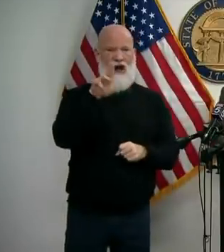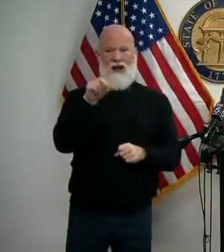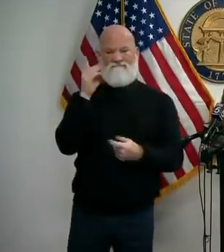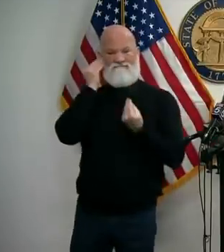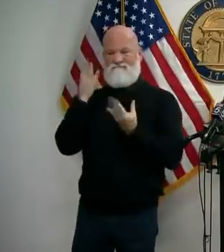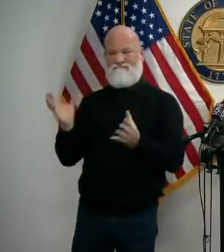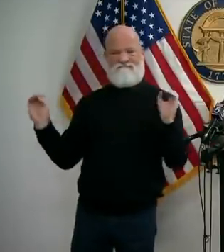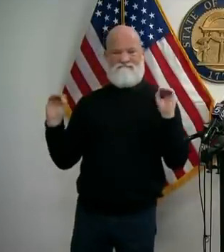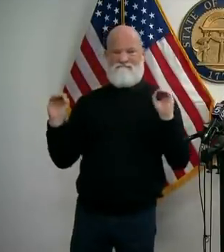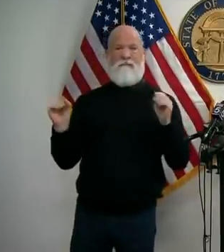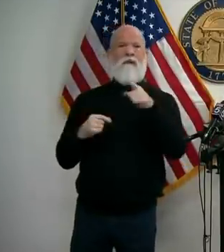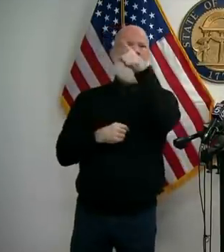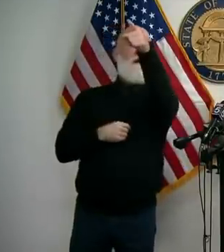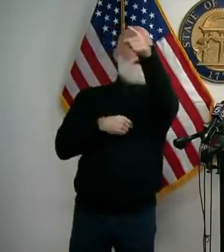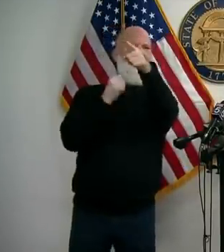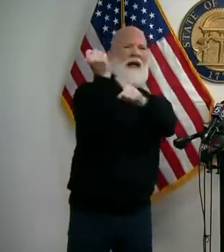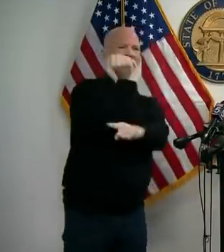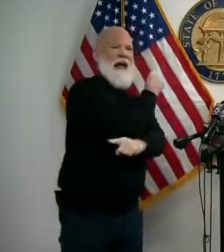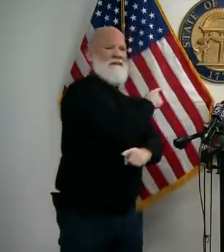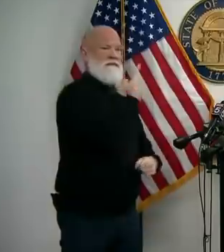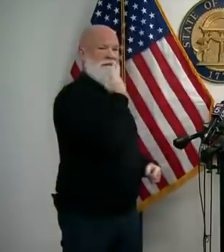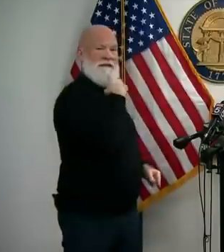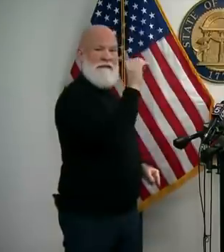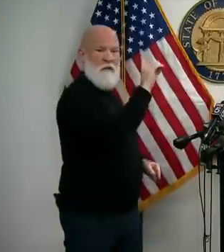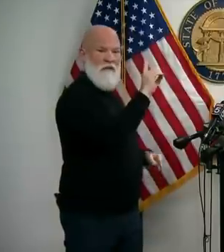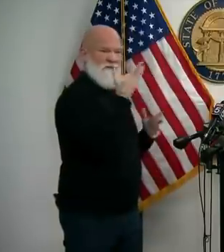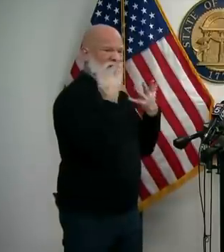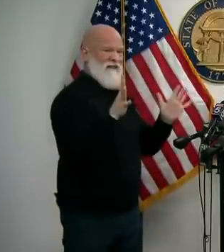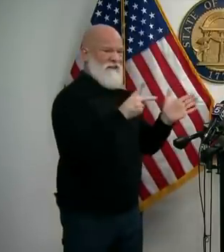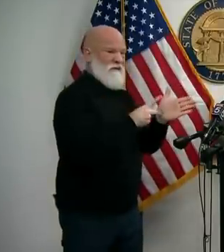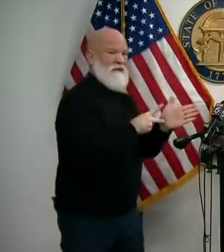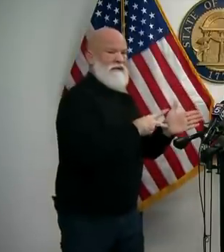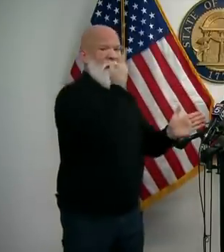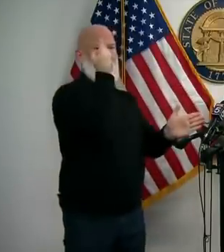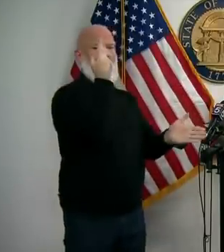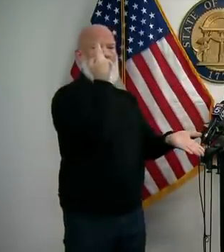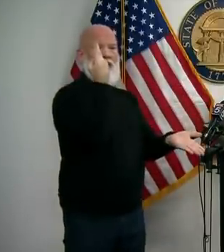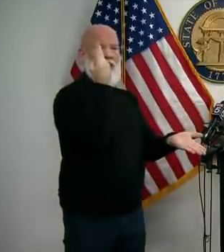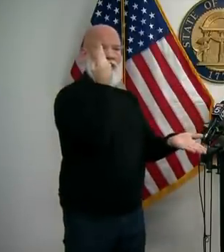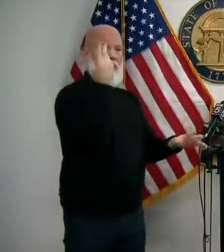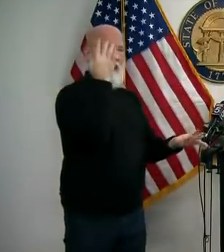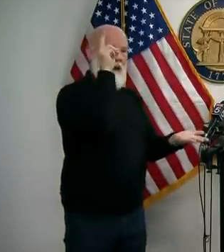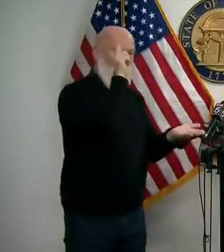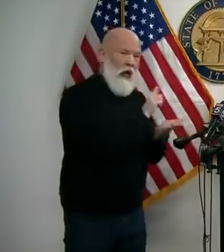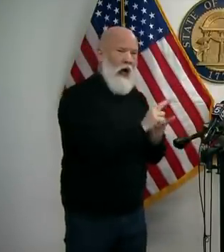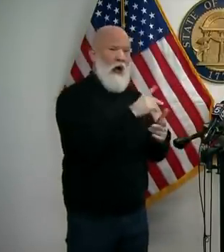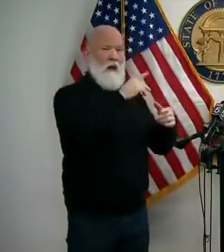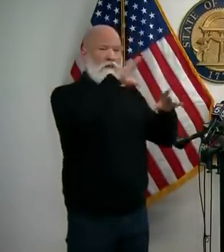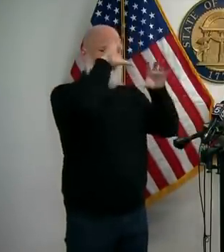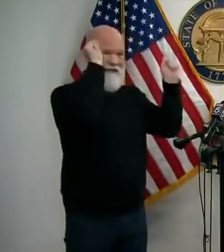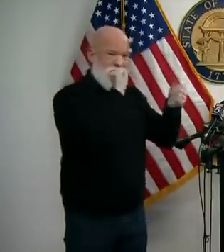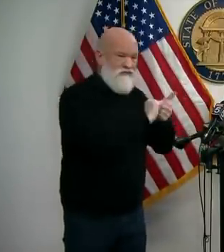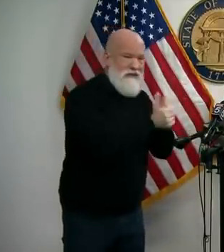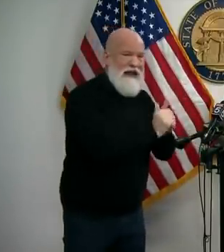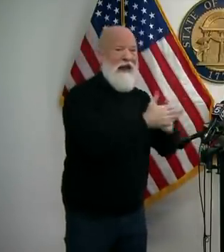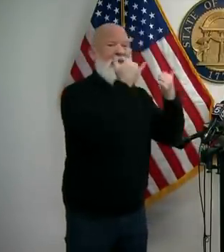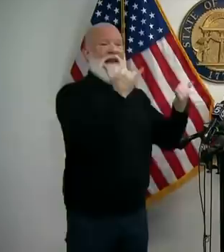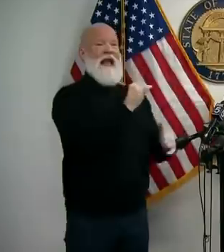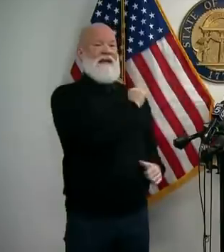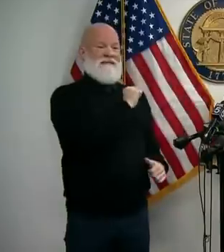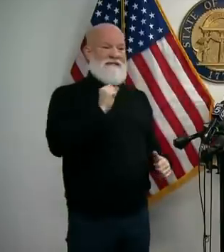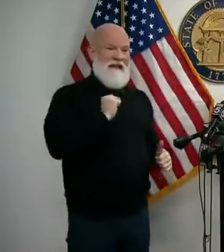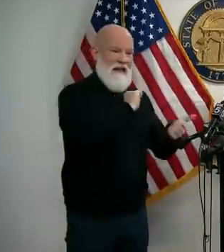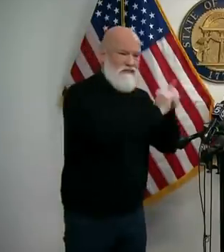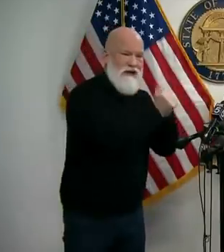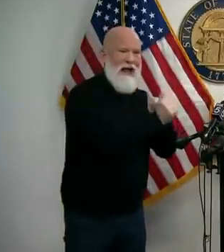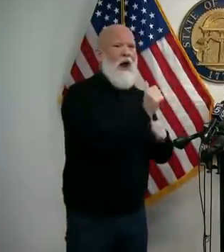have suffered a double defeat here with the presidential race and now apparently the two Senate races. Where do you think the blame lies